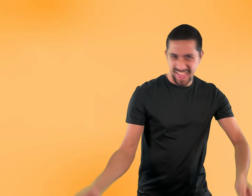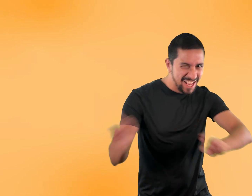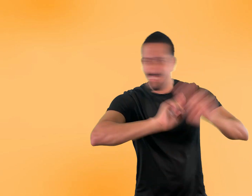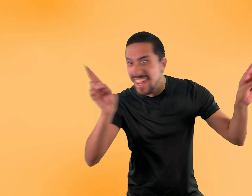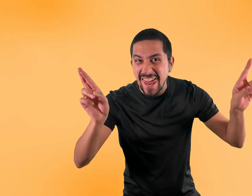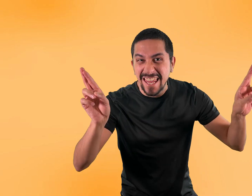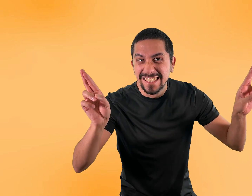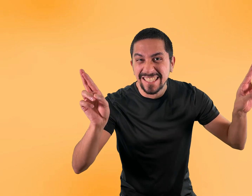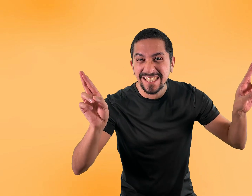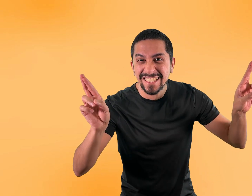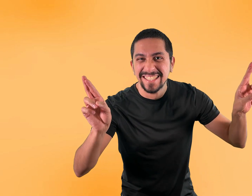Are you ready?